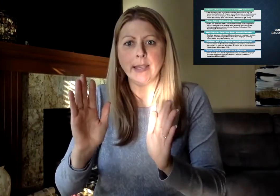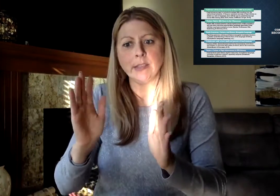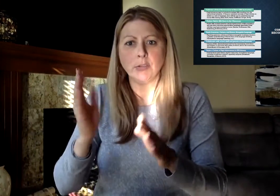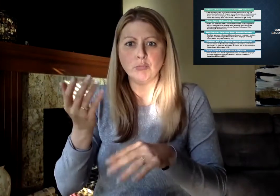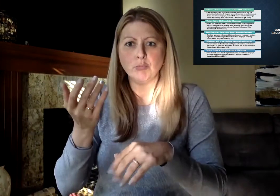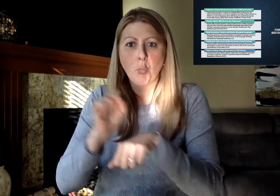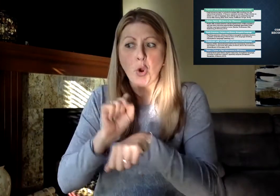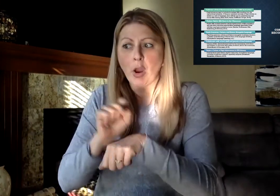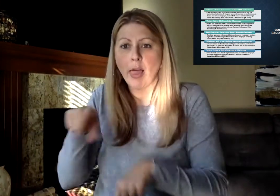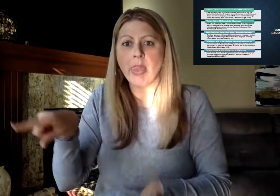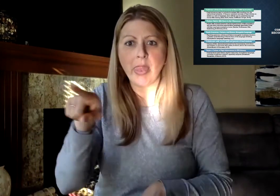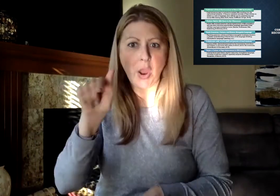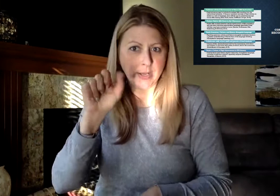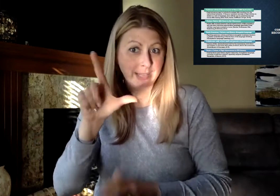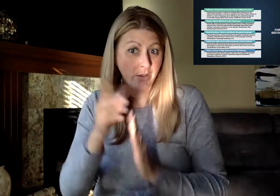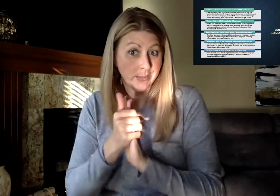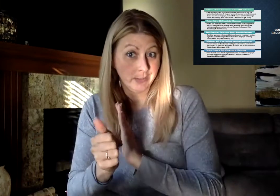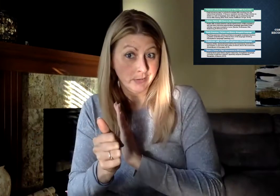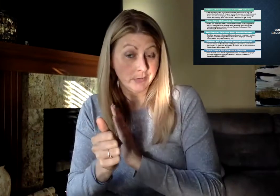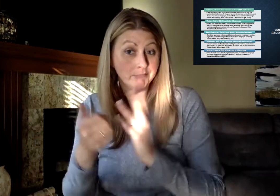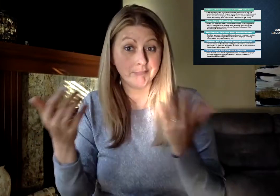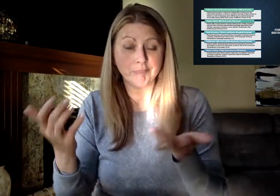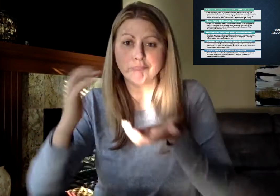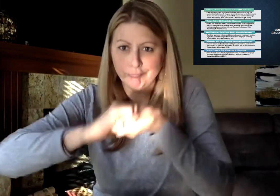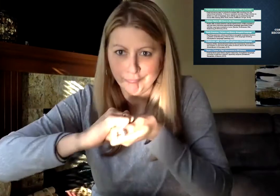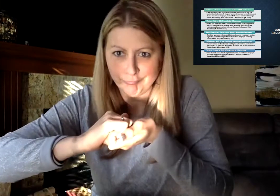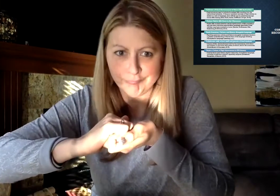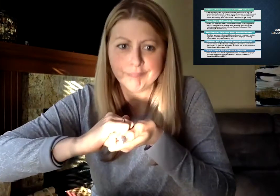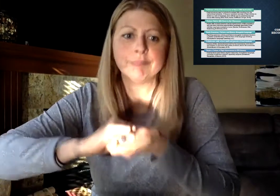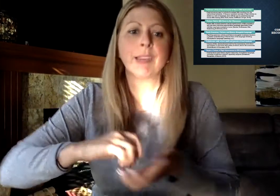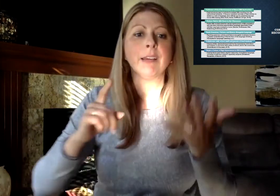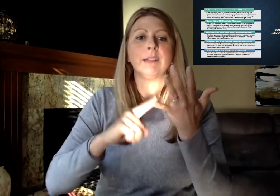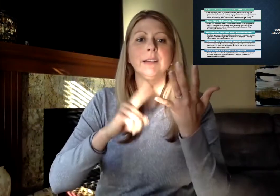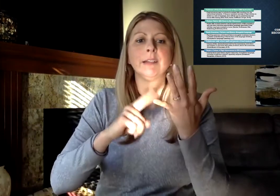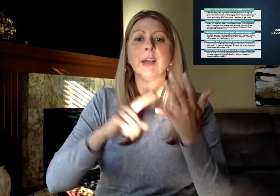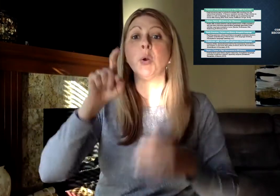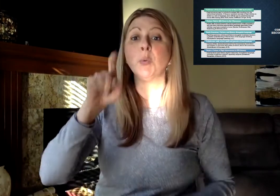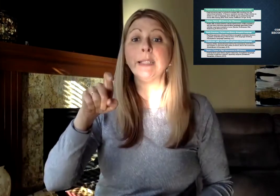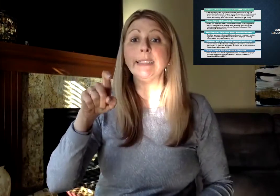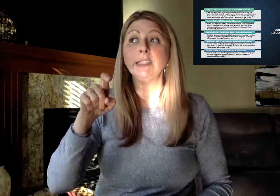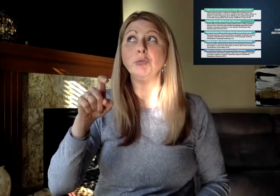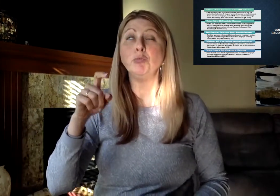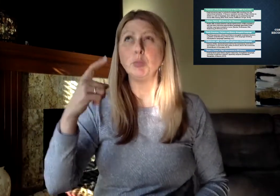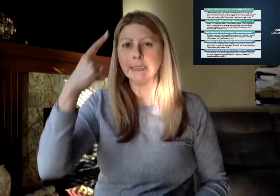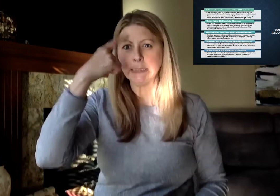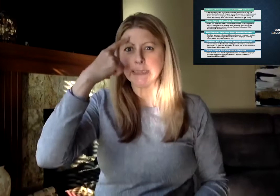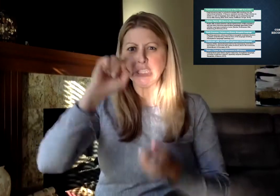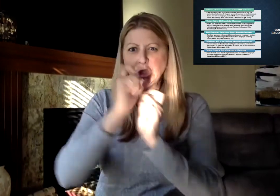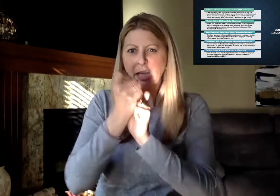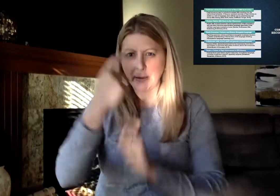and some easy ways for them to improve and work on their ASL skills. And the last thing is we need to